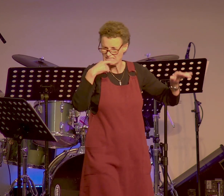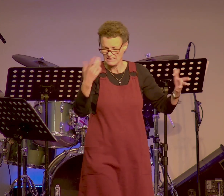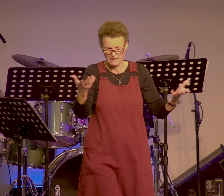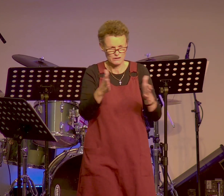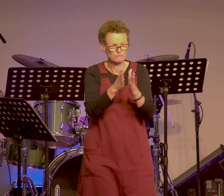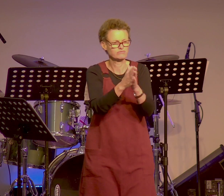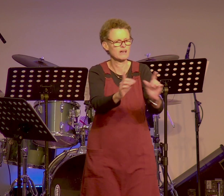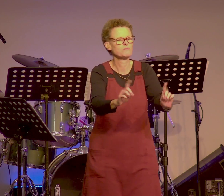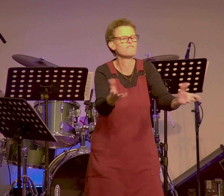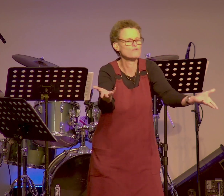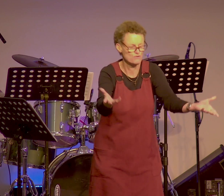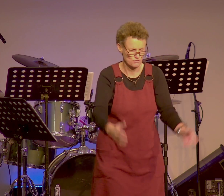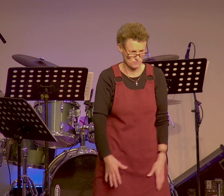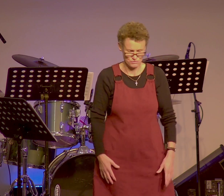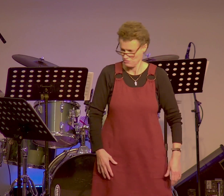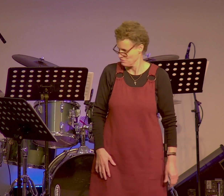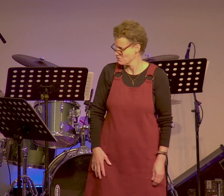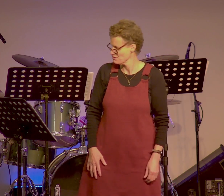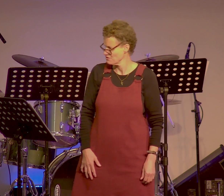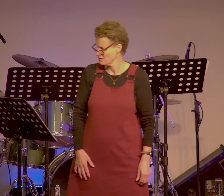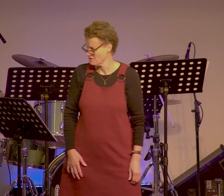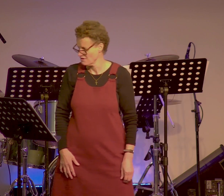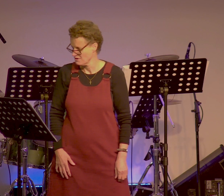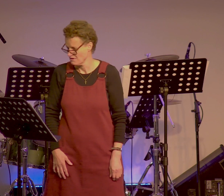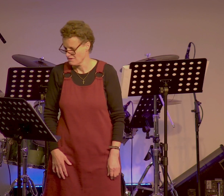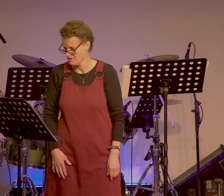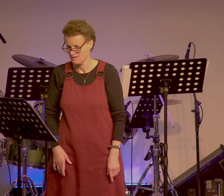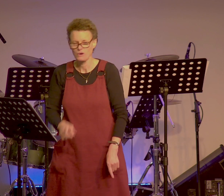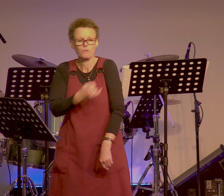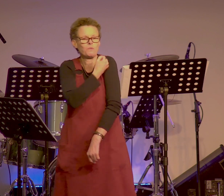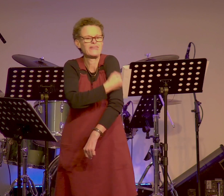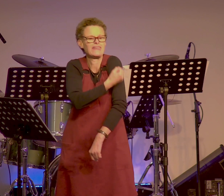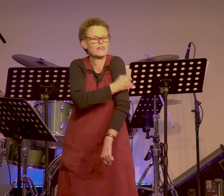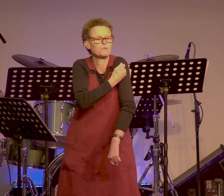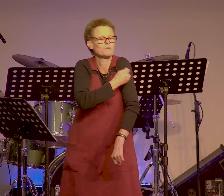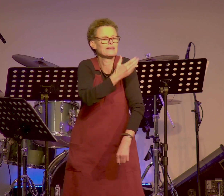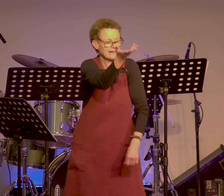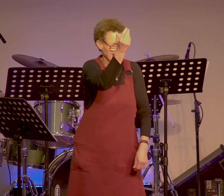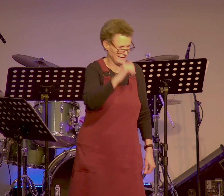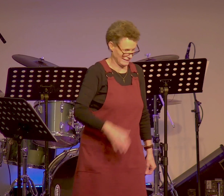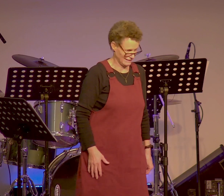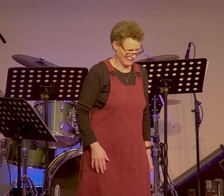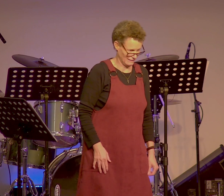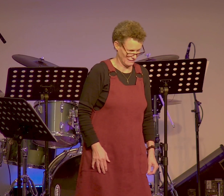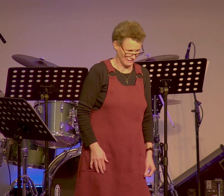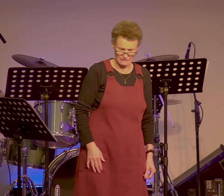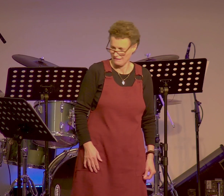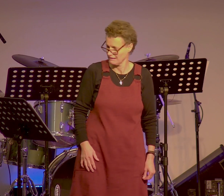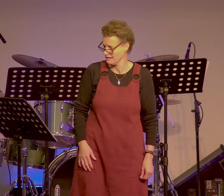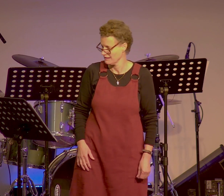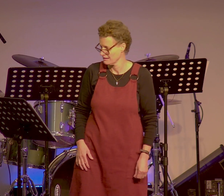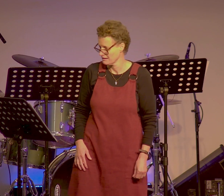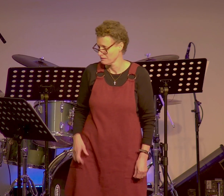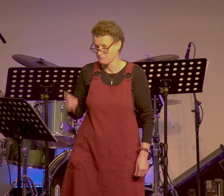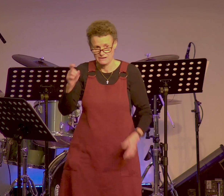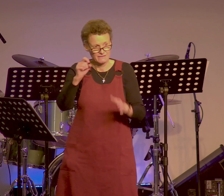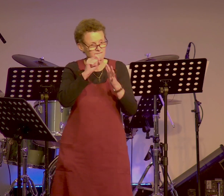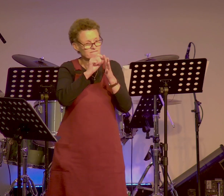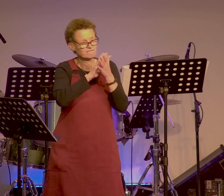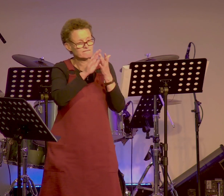There's some people that will say, what are you praying for? You don't need to pray. If you pray, you're weak.